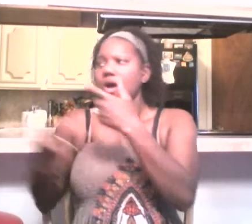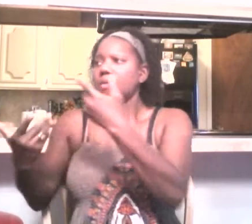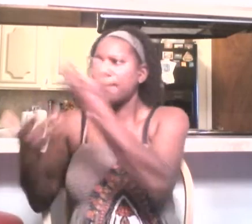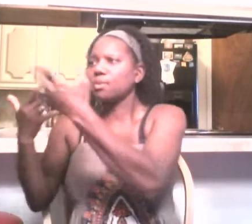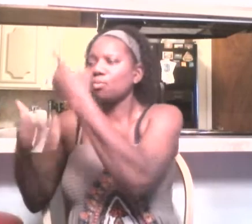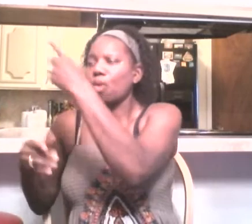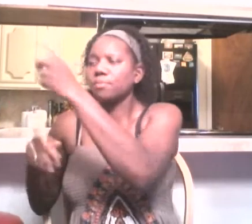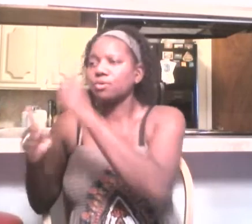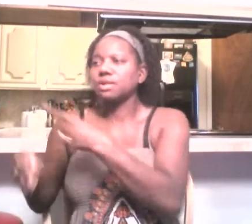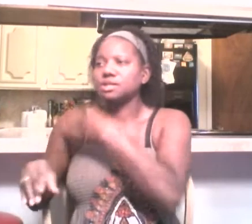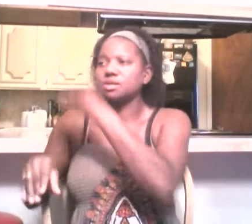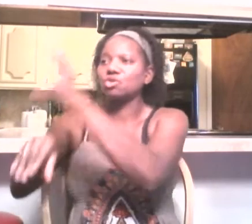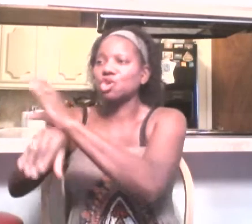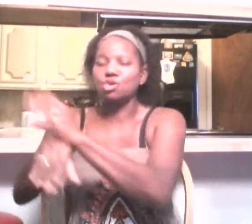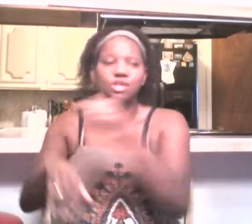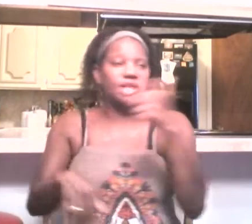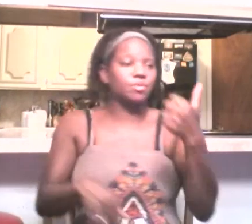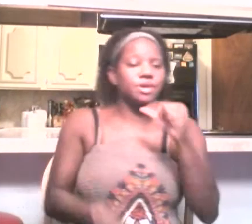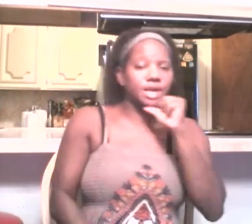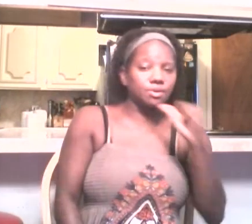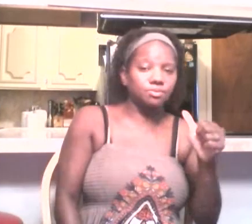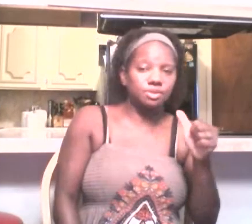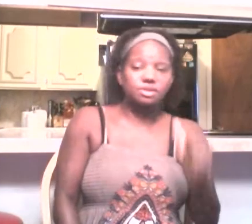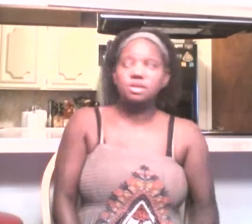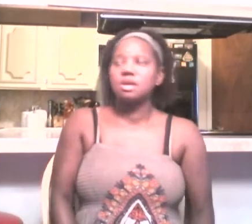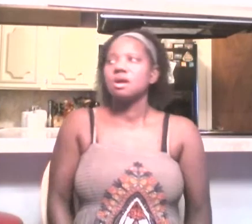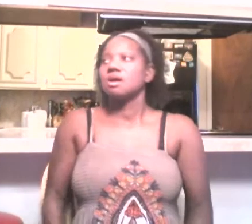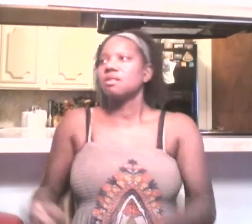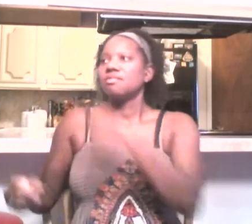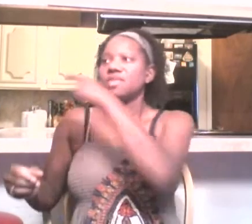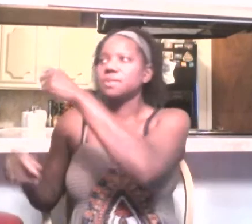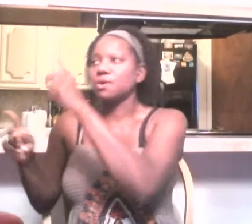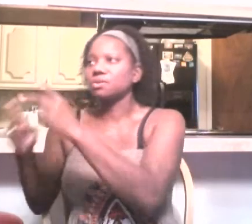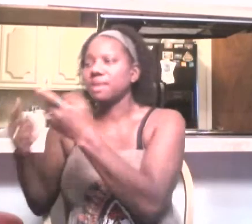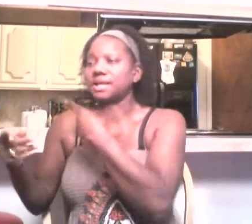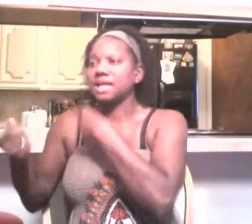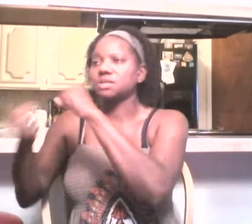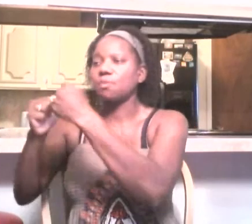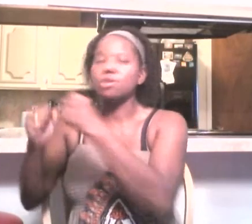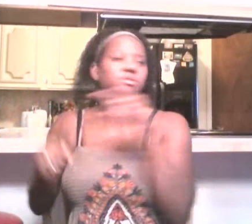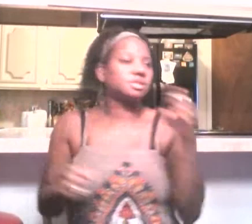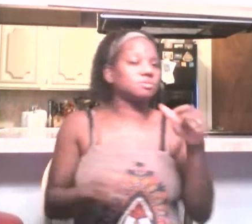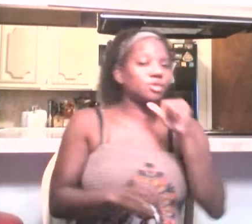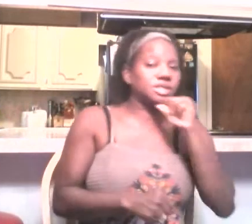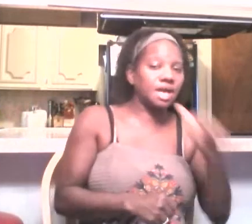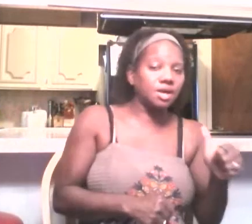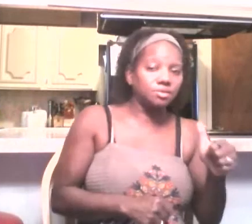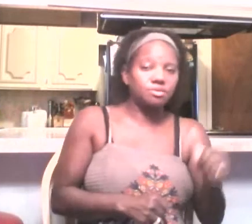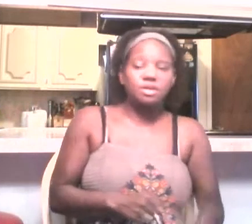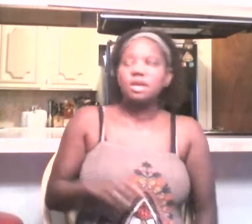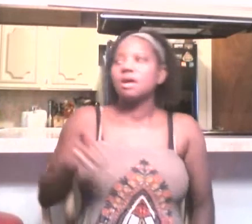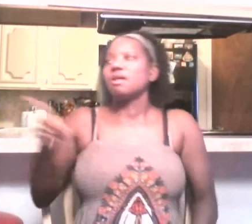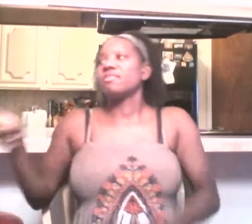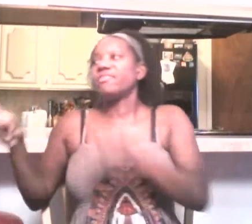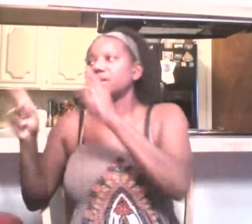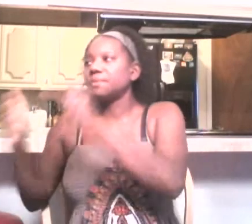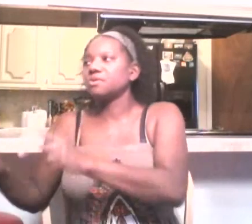Oh, maybe one person likes to go to church, the other one don't. This person may like sports and this one don't. This